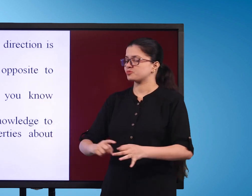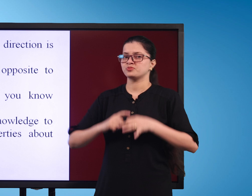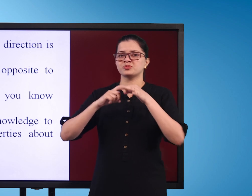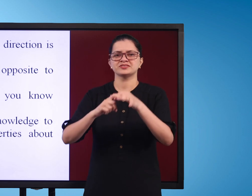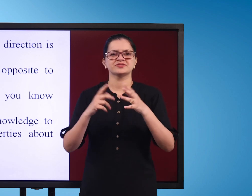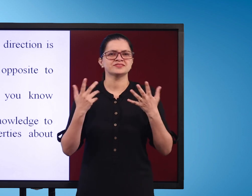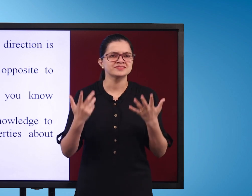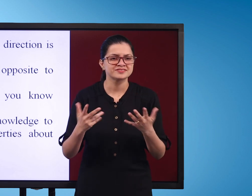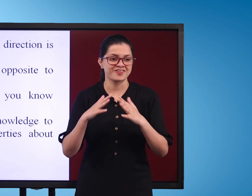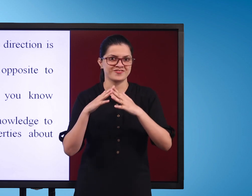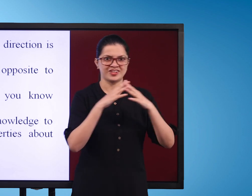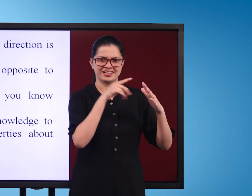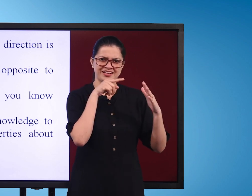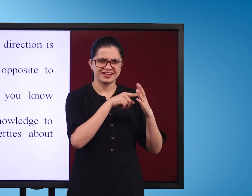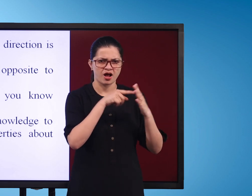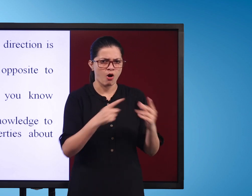Which direction is opposite to west?